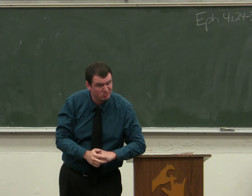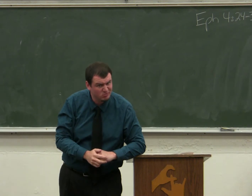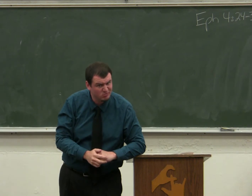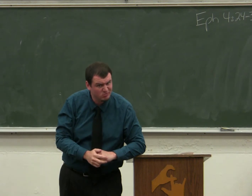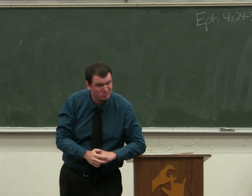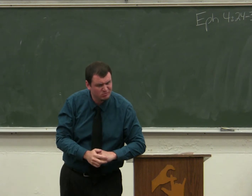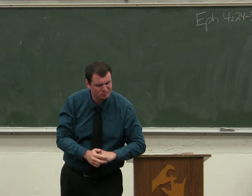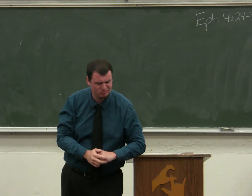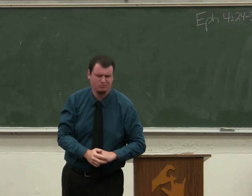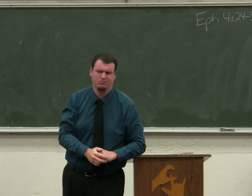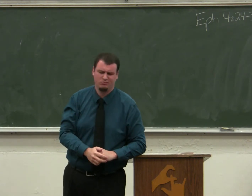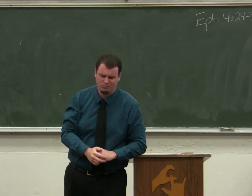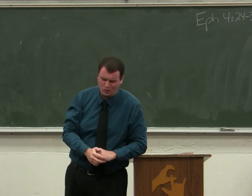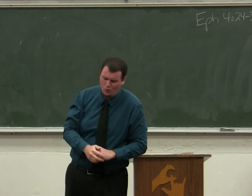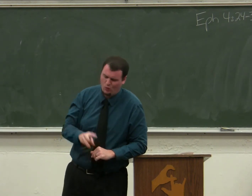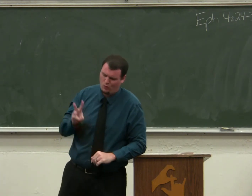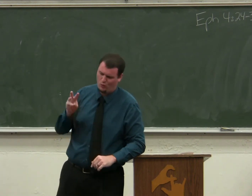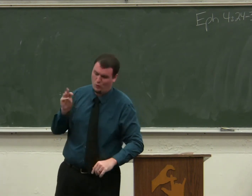she dies on the spot.